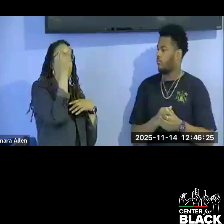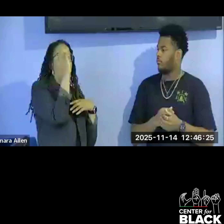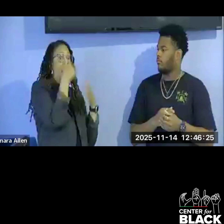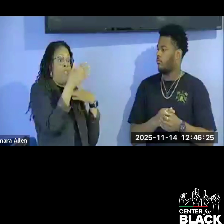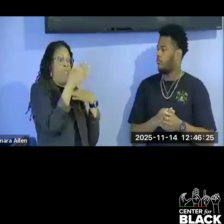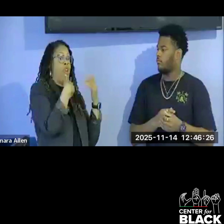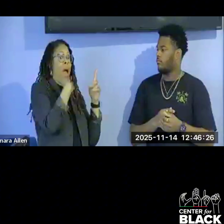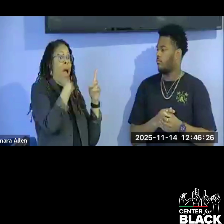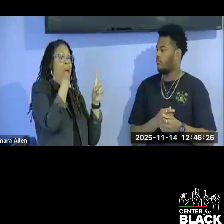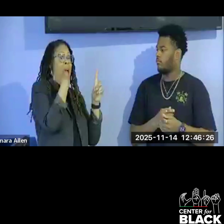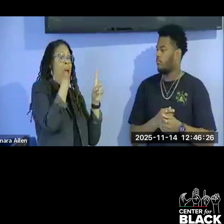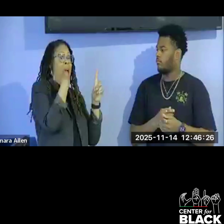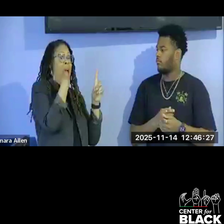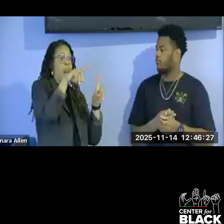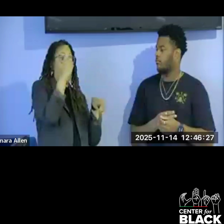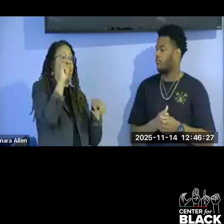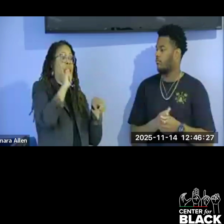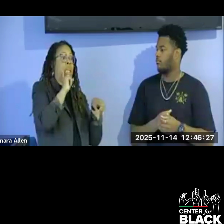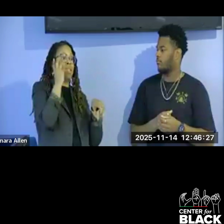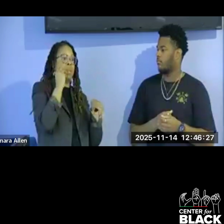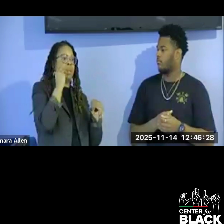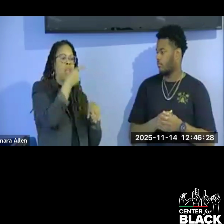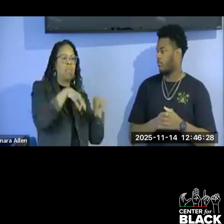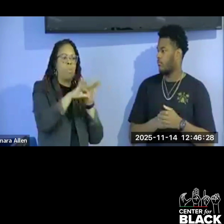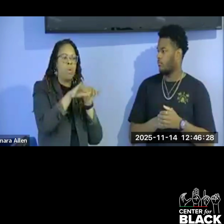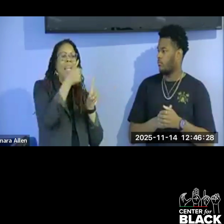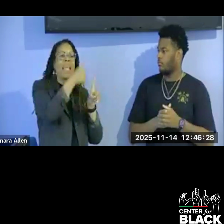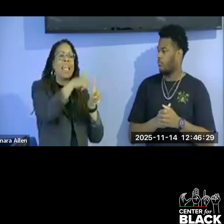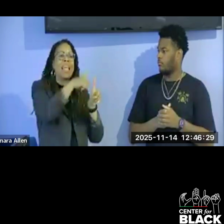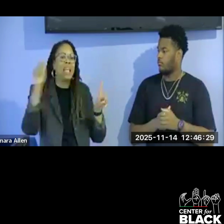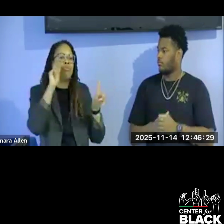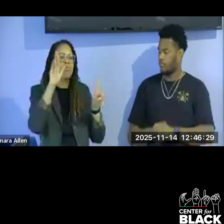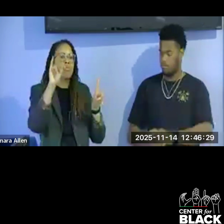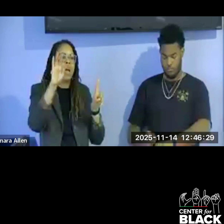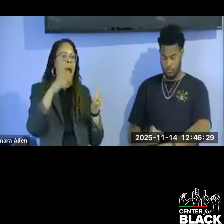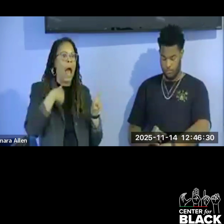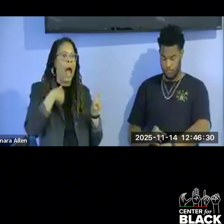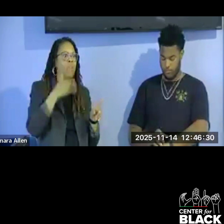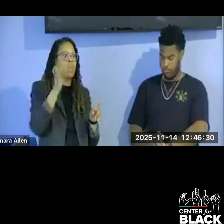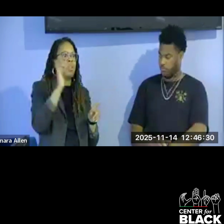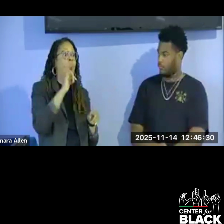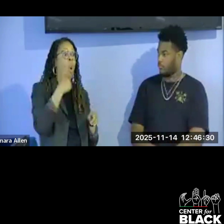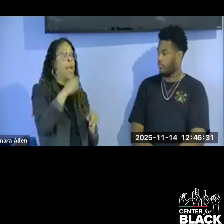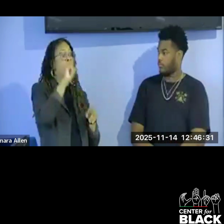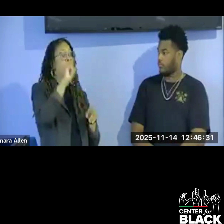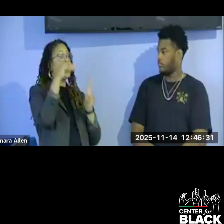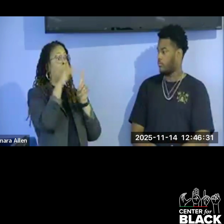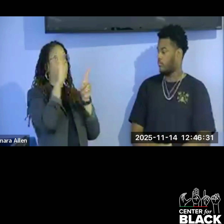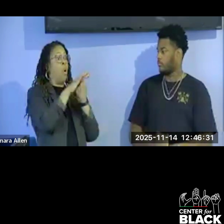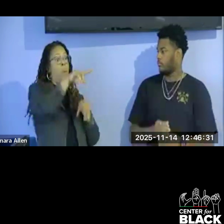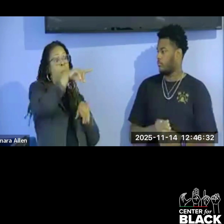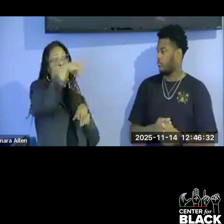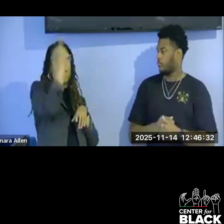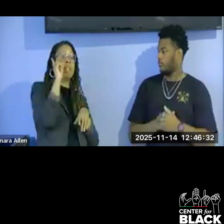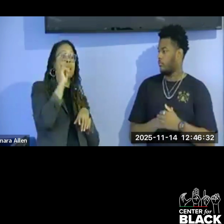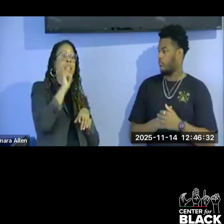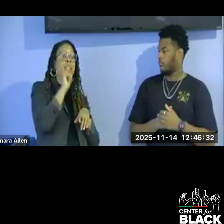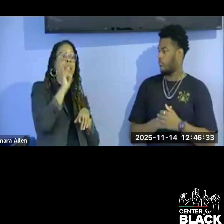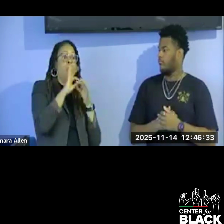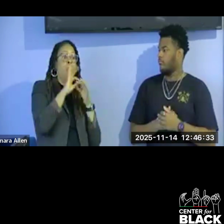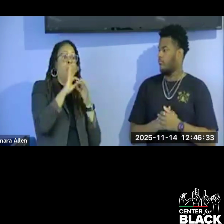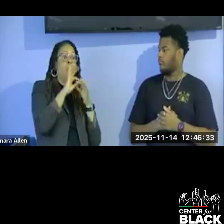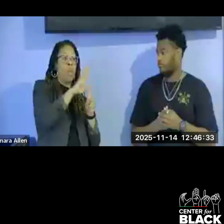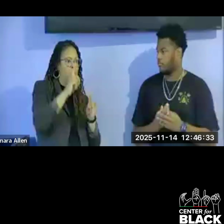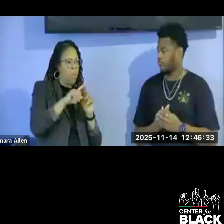Mhm. I'm so glad you brought that up. Now, though I highlighted the Black Deaf experience, I think this